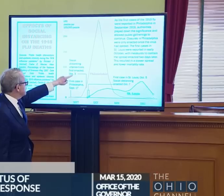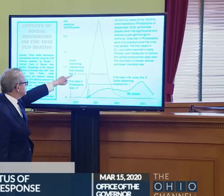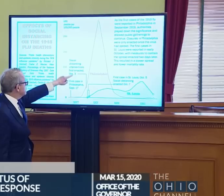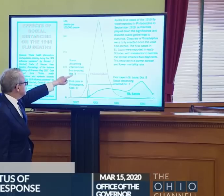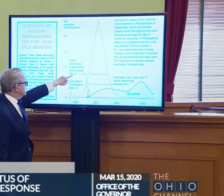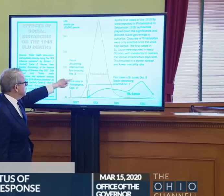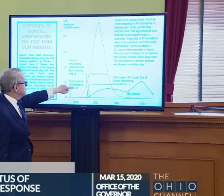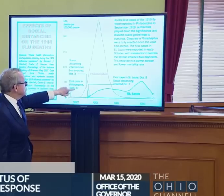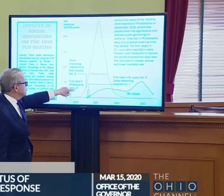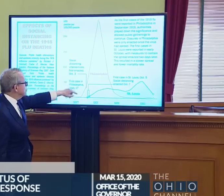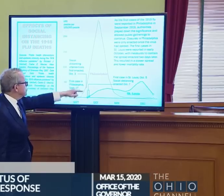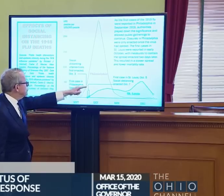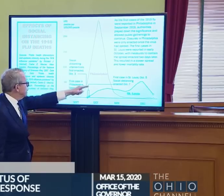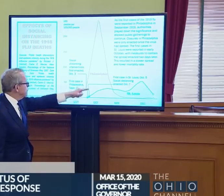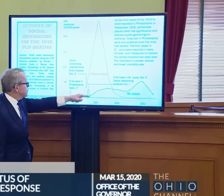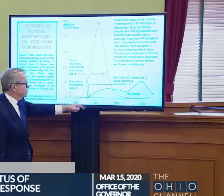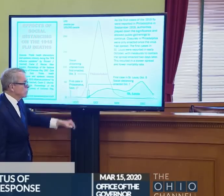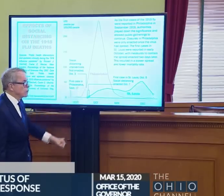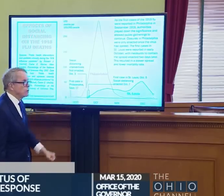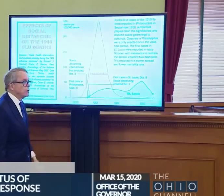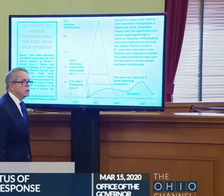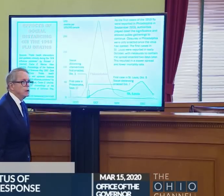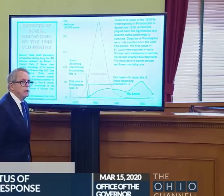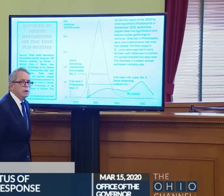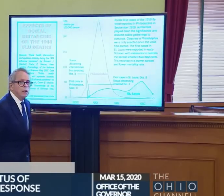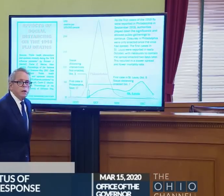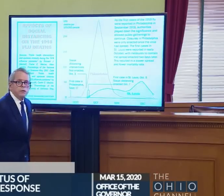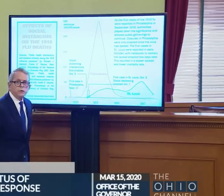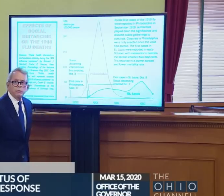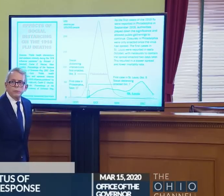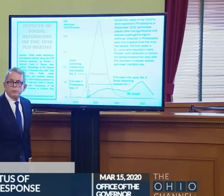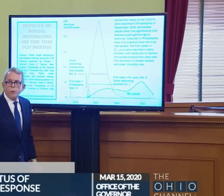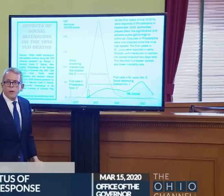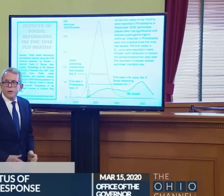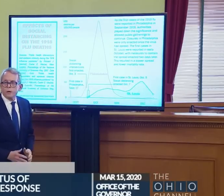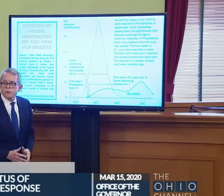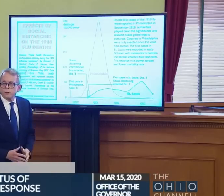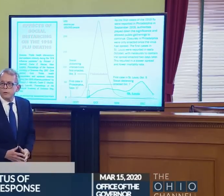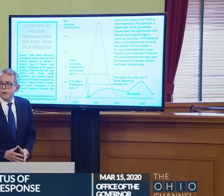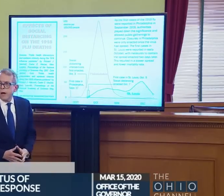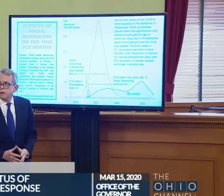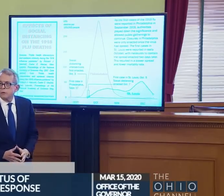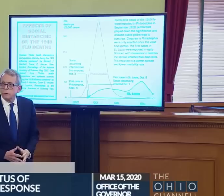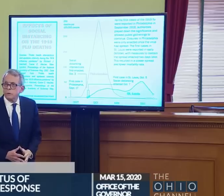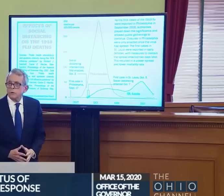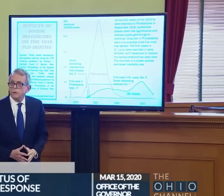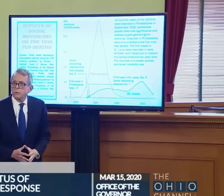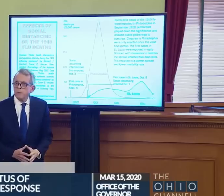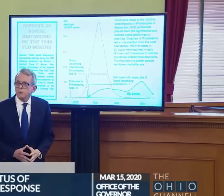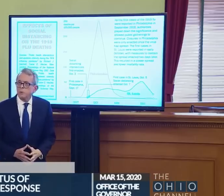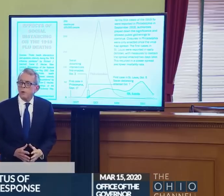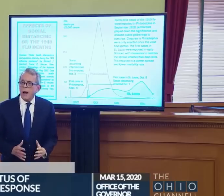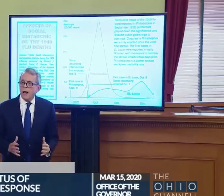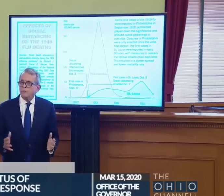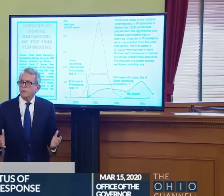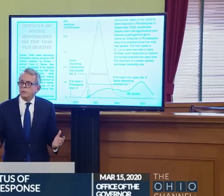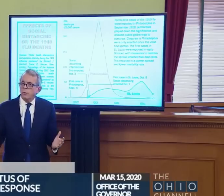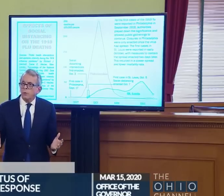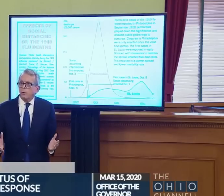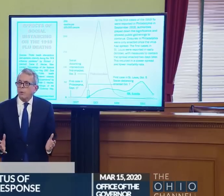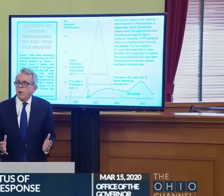got 16 days here, 2 days here. And so the point is that sometimes when we're